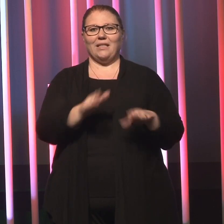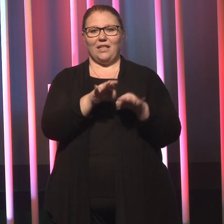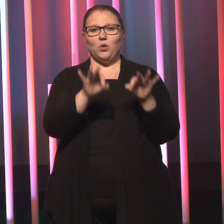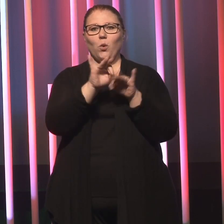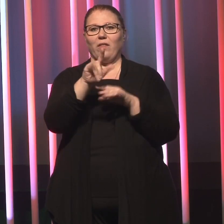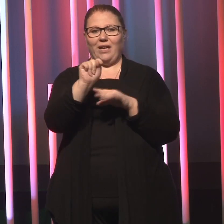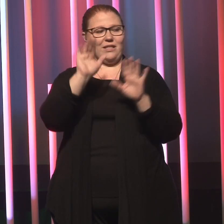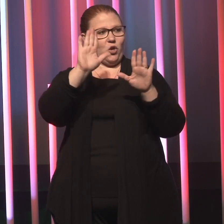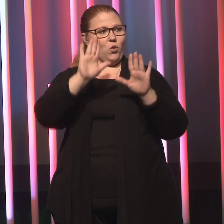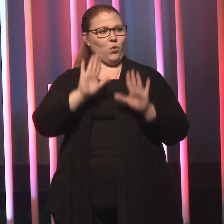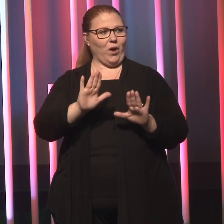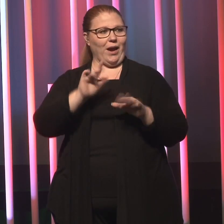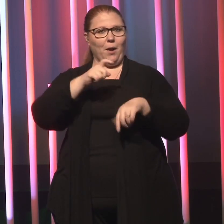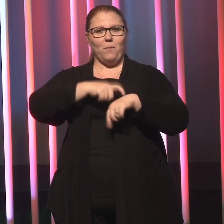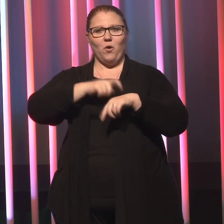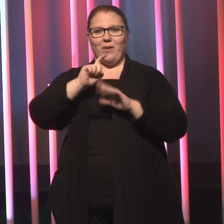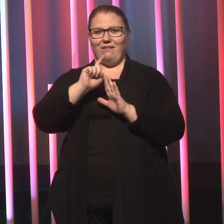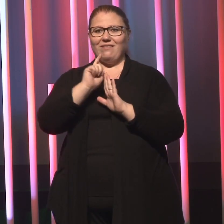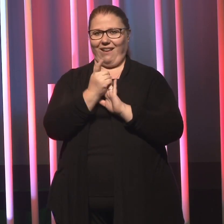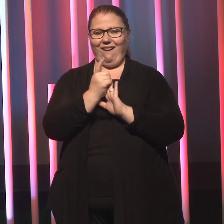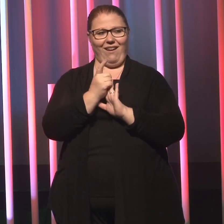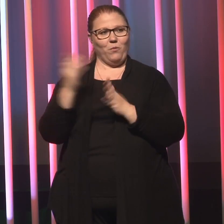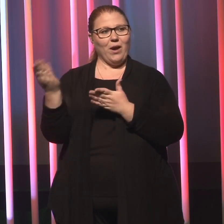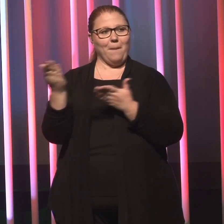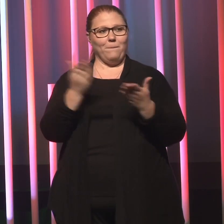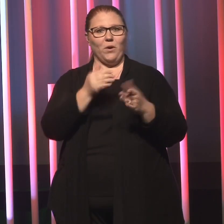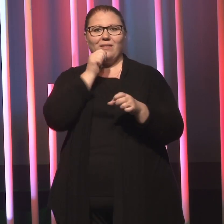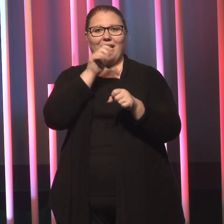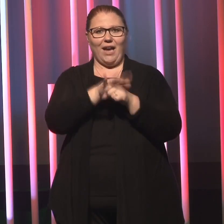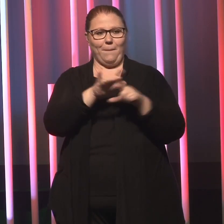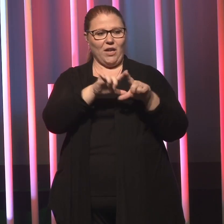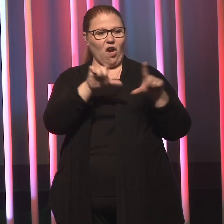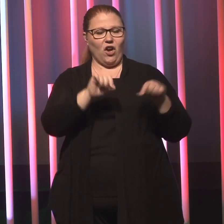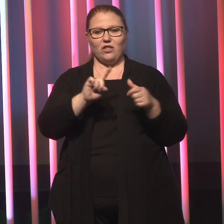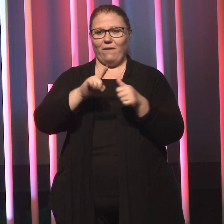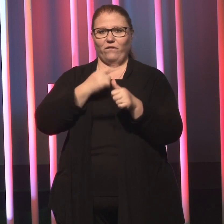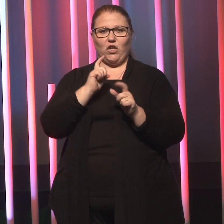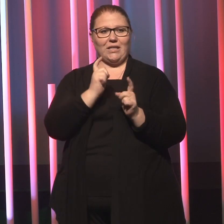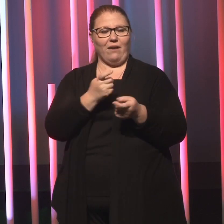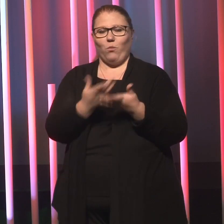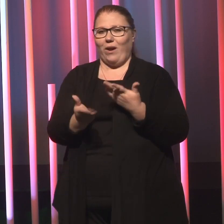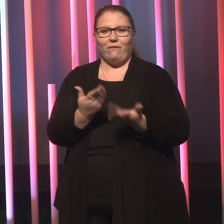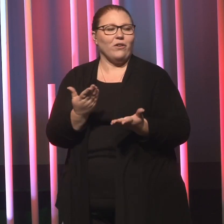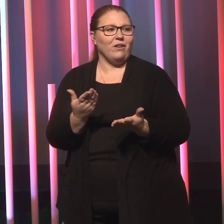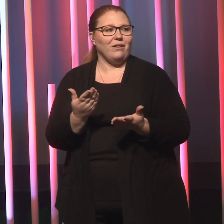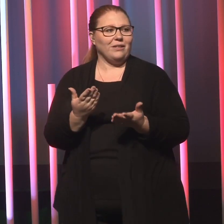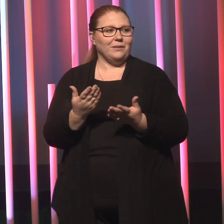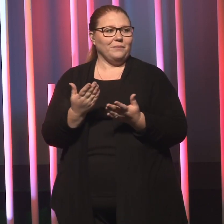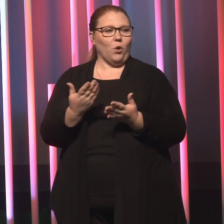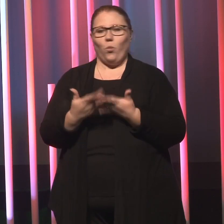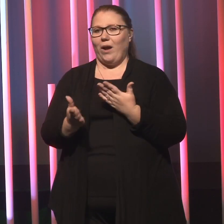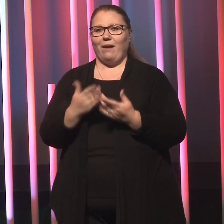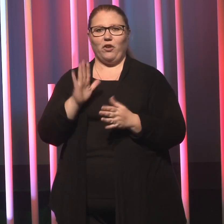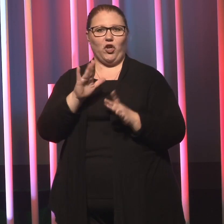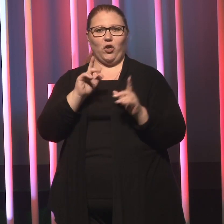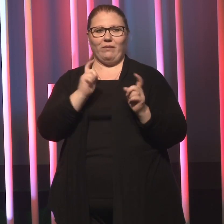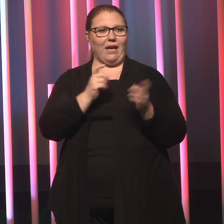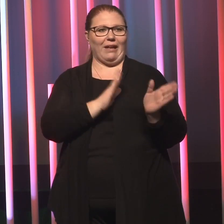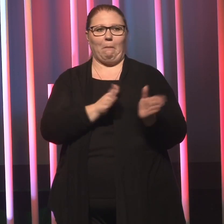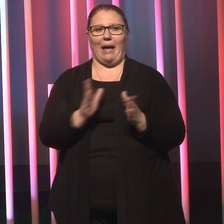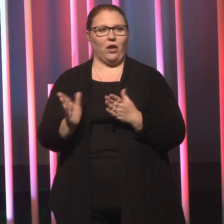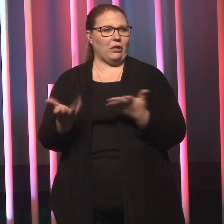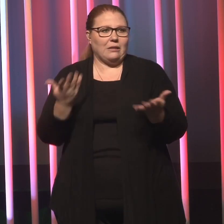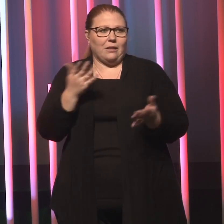where we can bring in our commitment cards and our first gift, whatever it might be. However your giving pattern is, that'd be wonderful. And